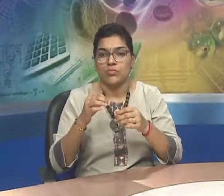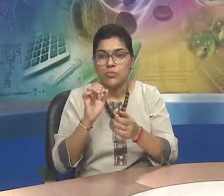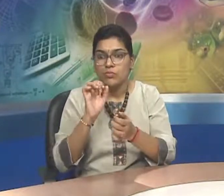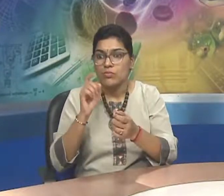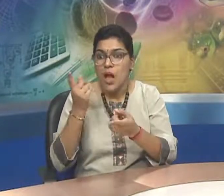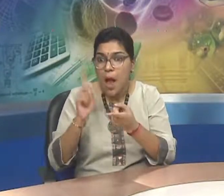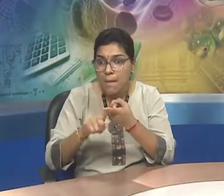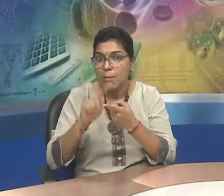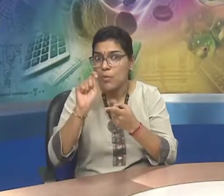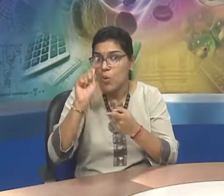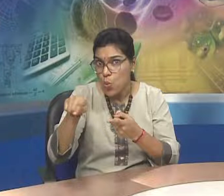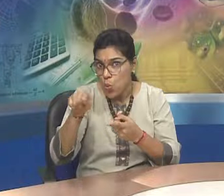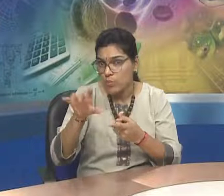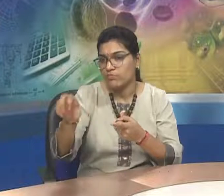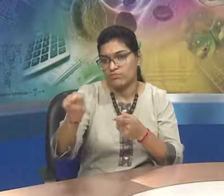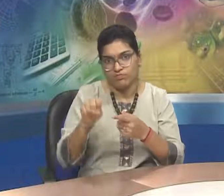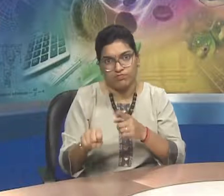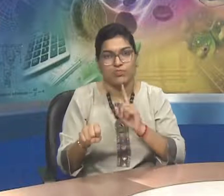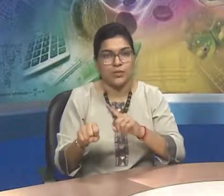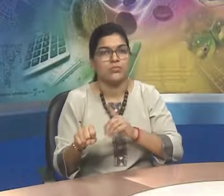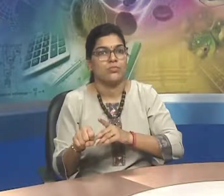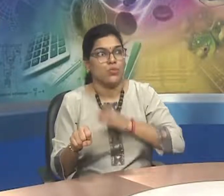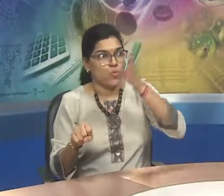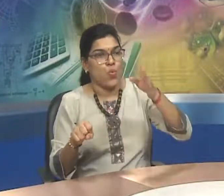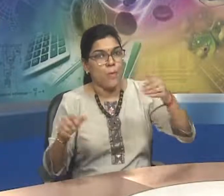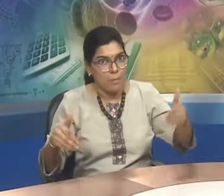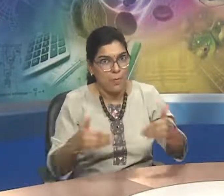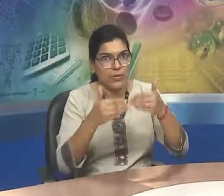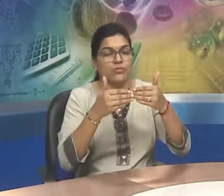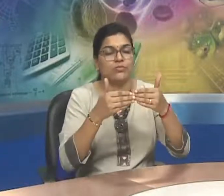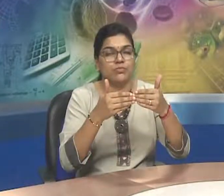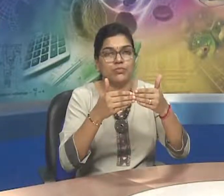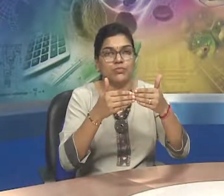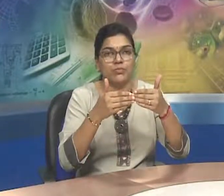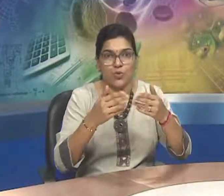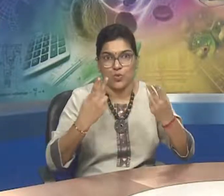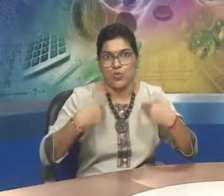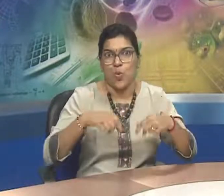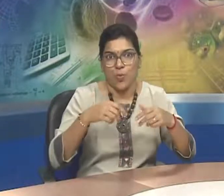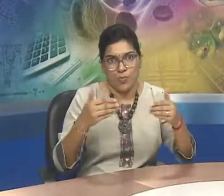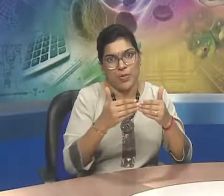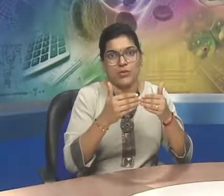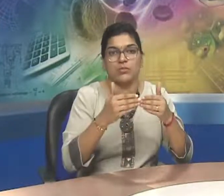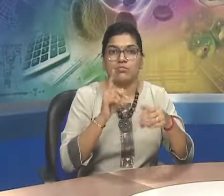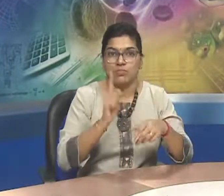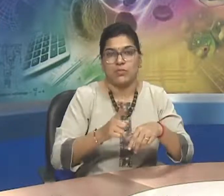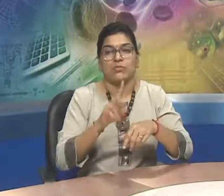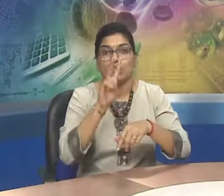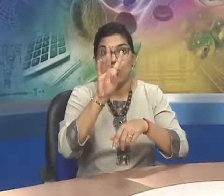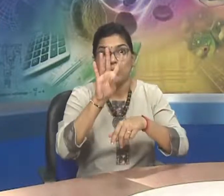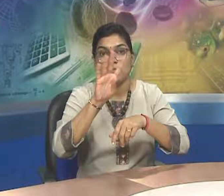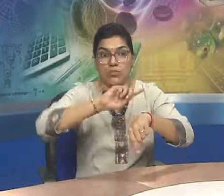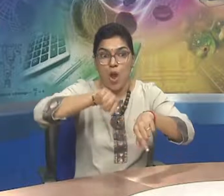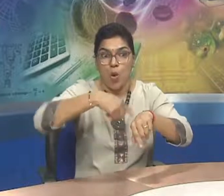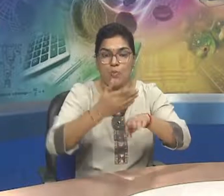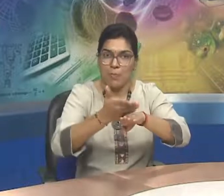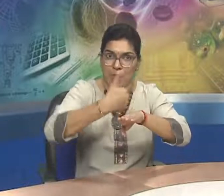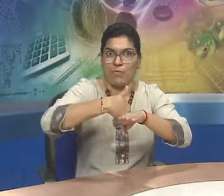As earlier also I had explained that in case if a person is caught by the police, then that person has to